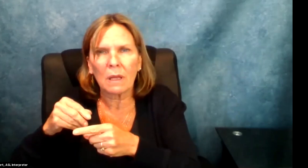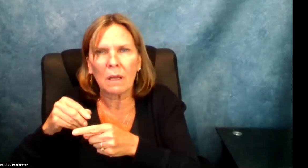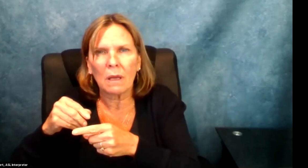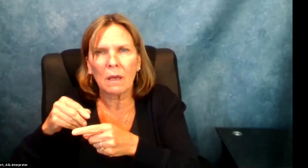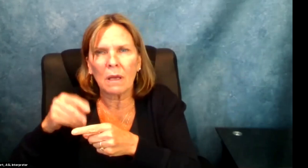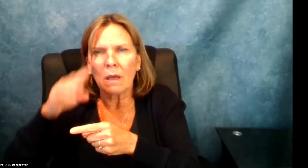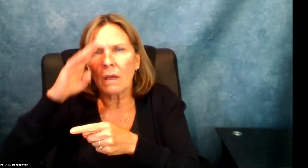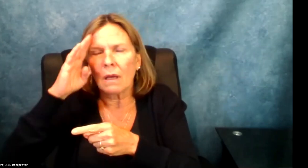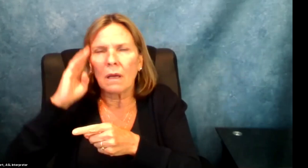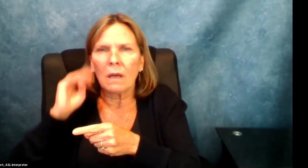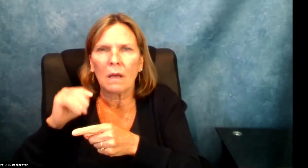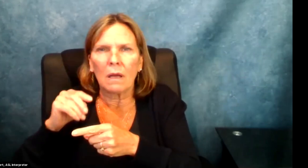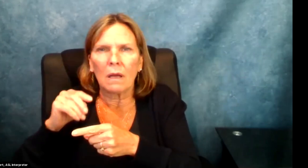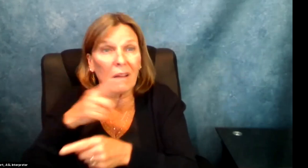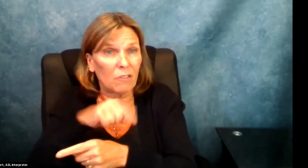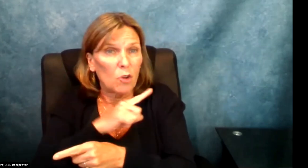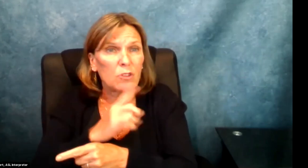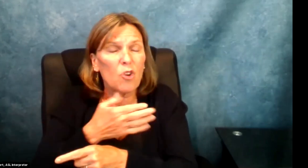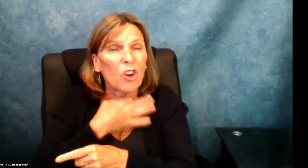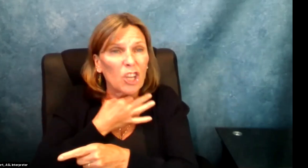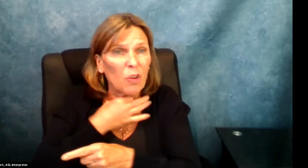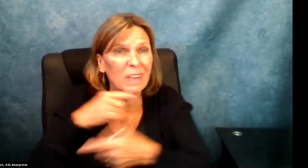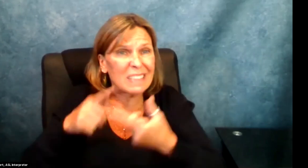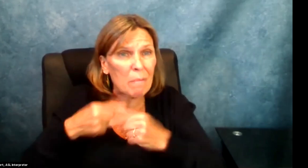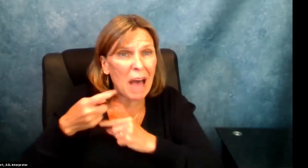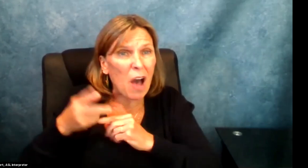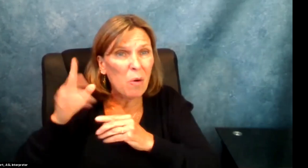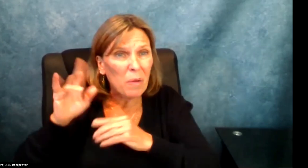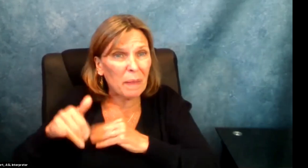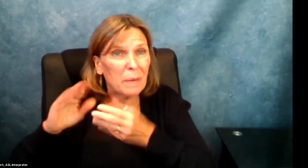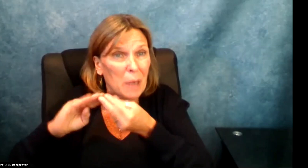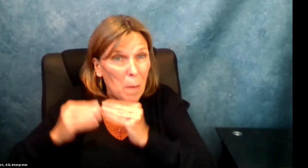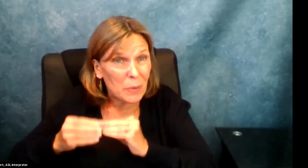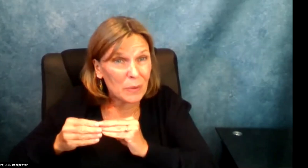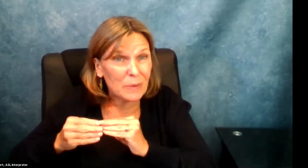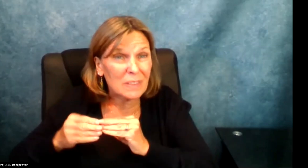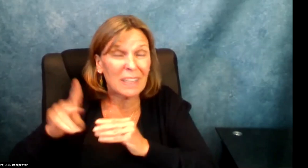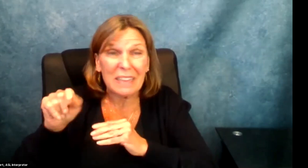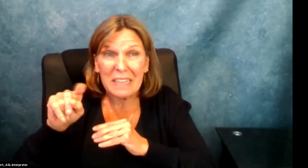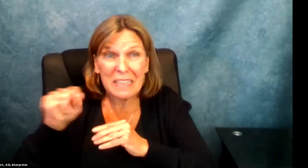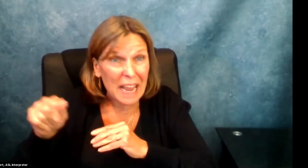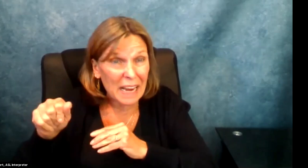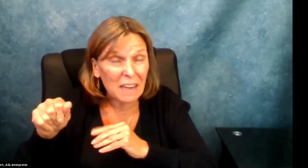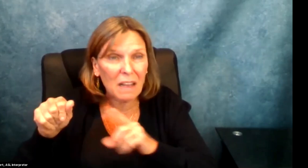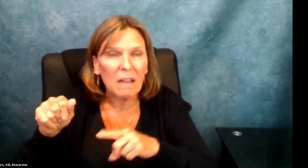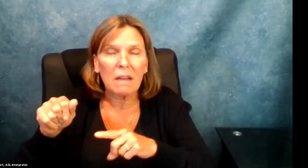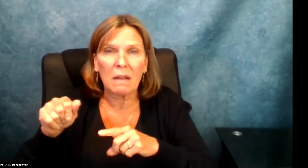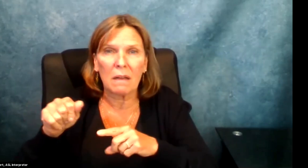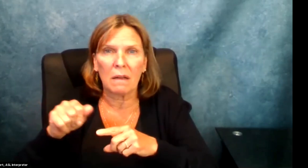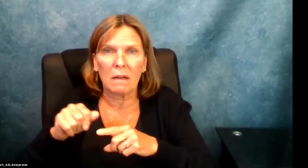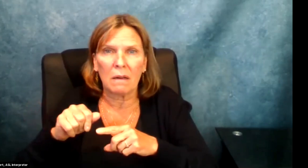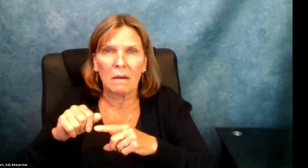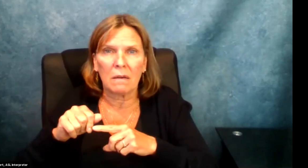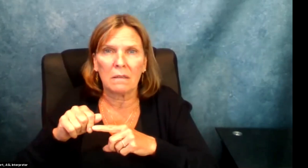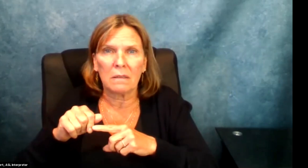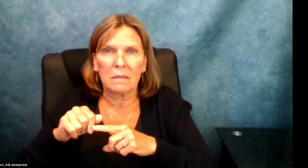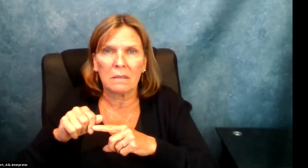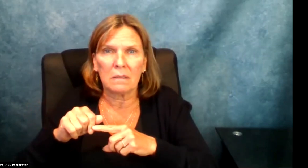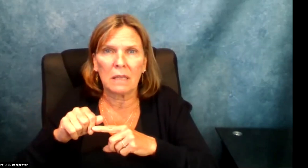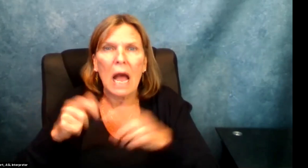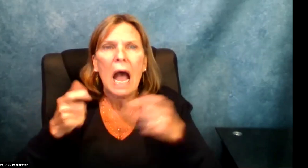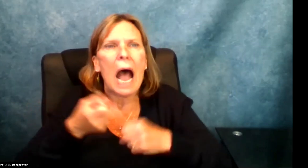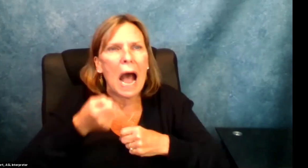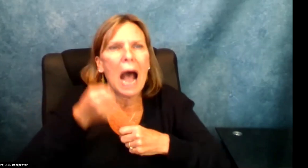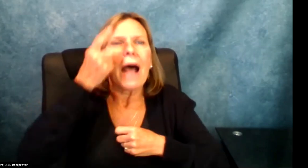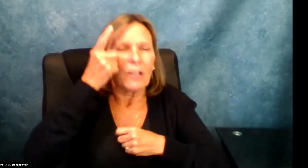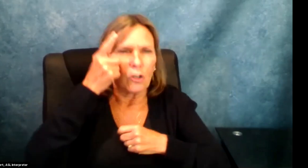data and the transparency of the medical community. There's a lot of reason to be skeptical about the medical community